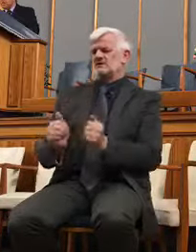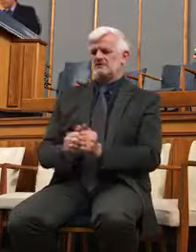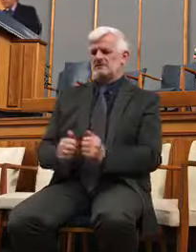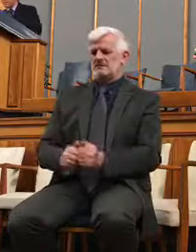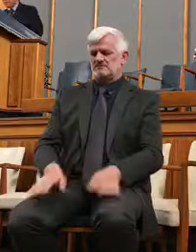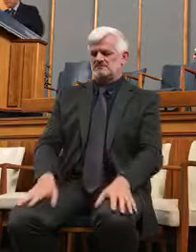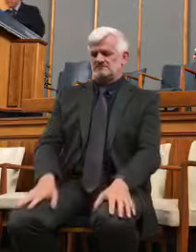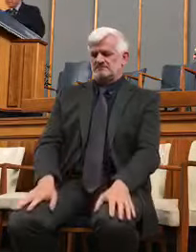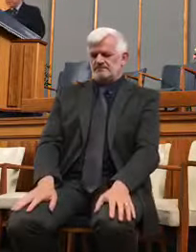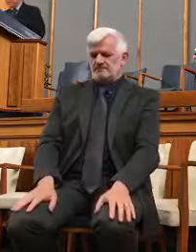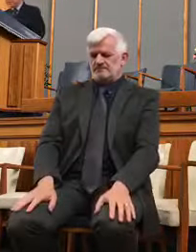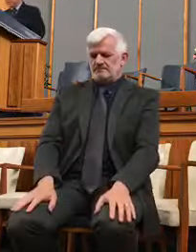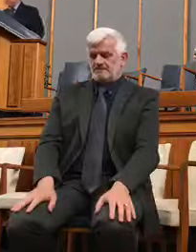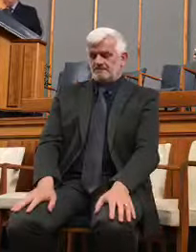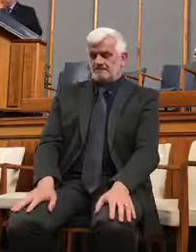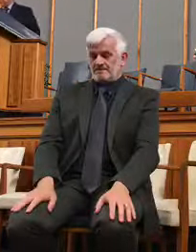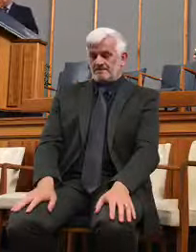Amen.